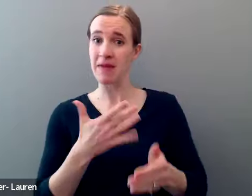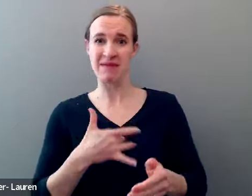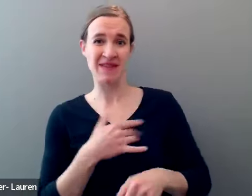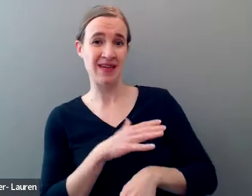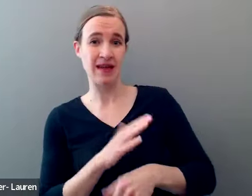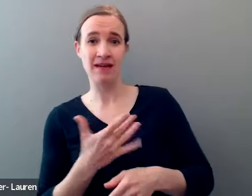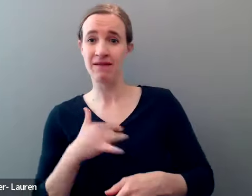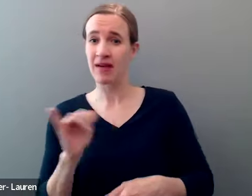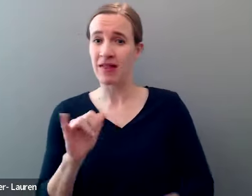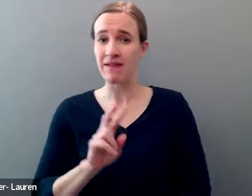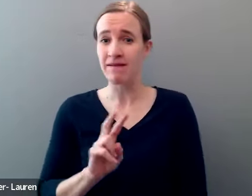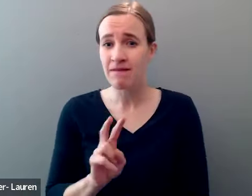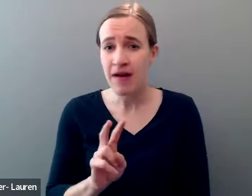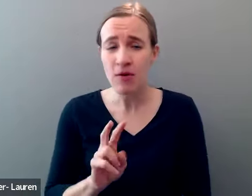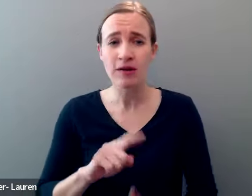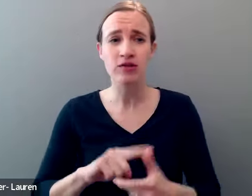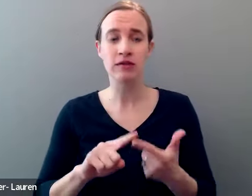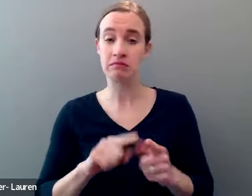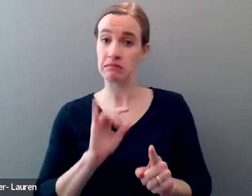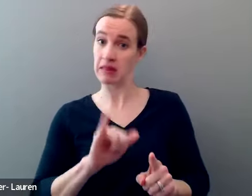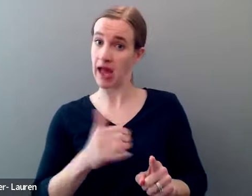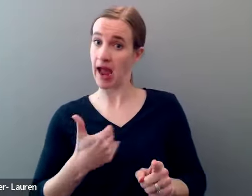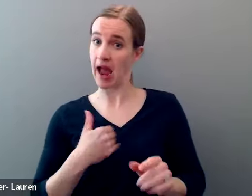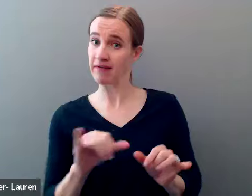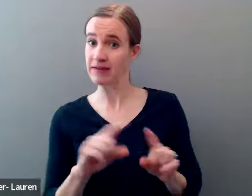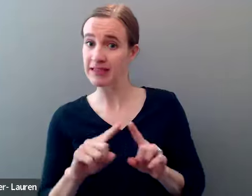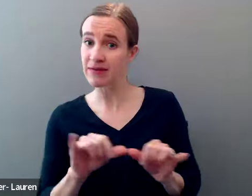have a size? Does it have a temperature?